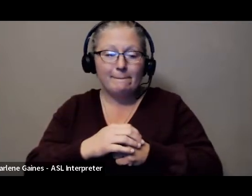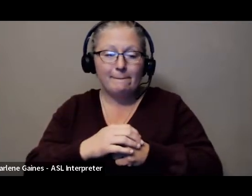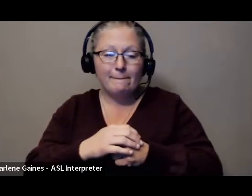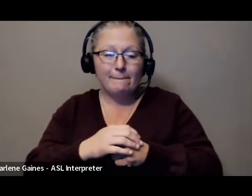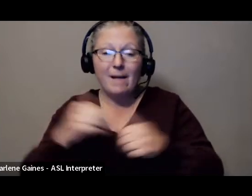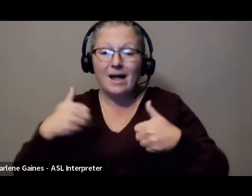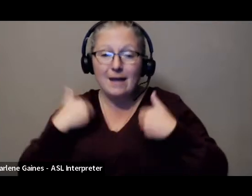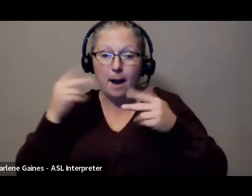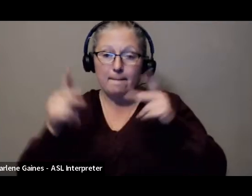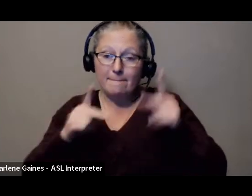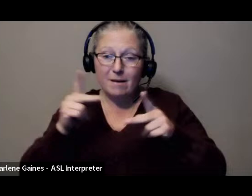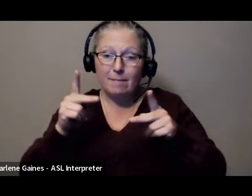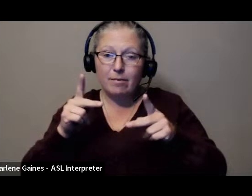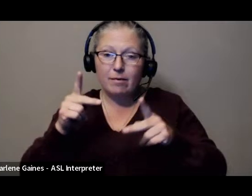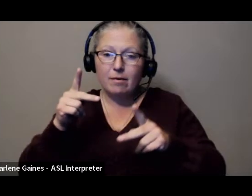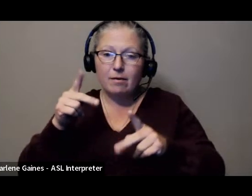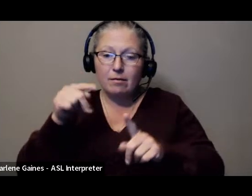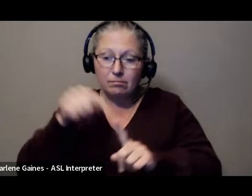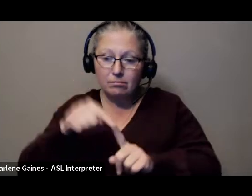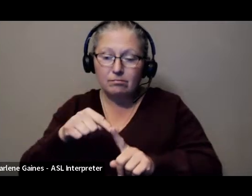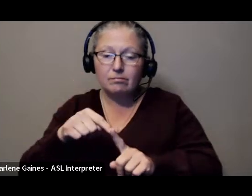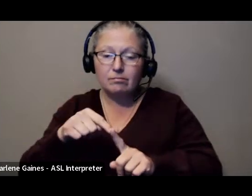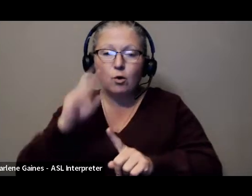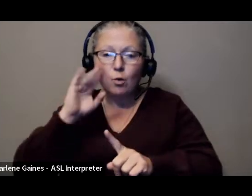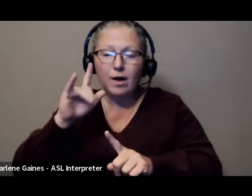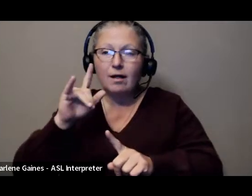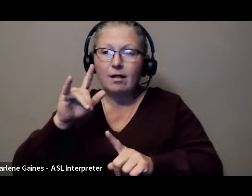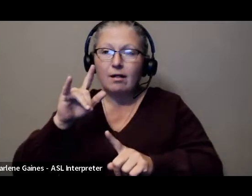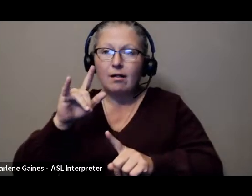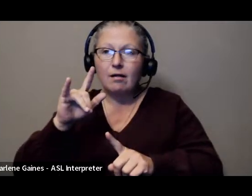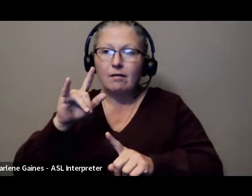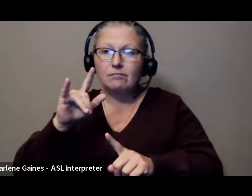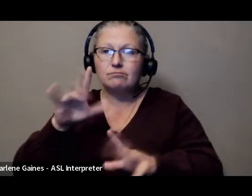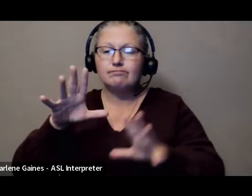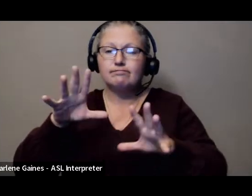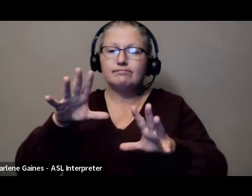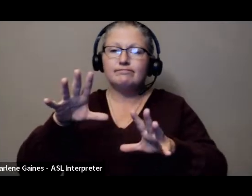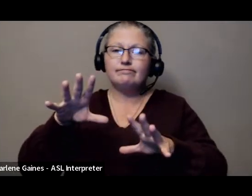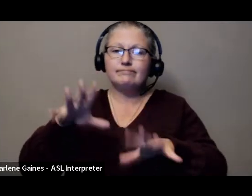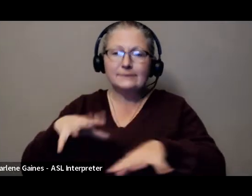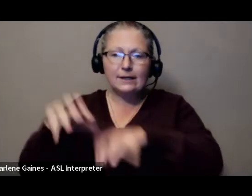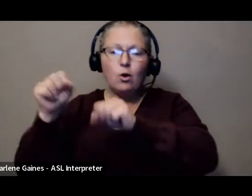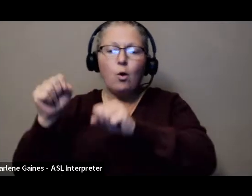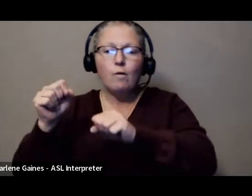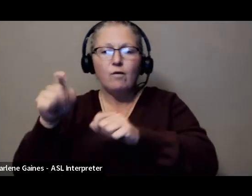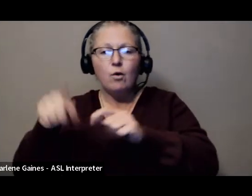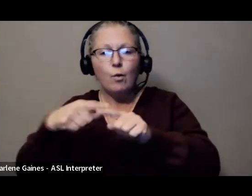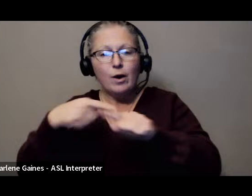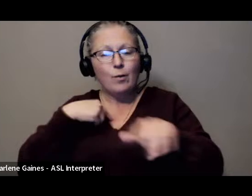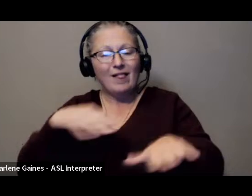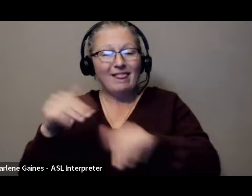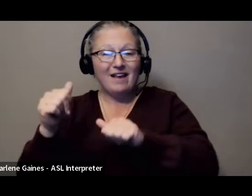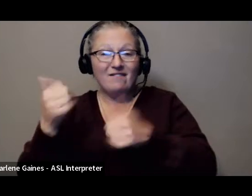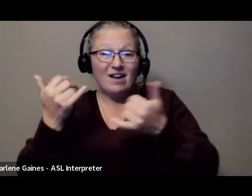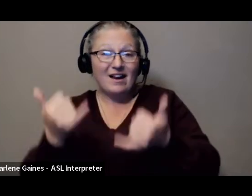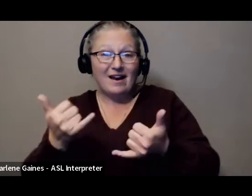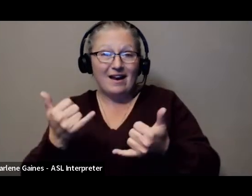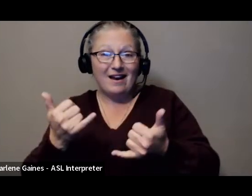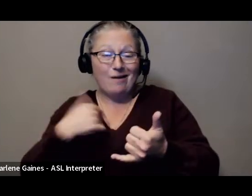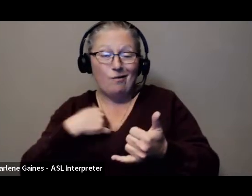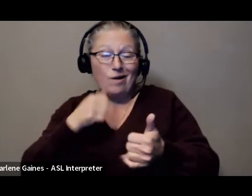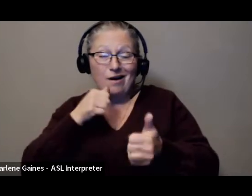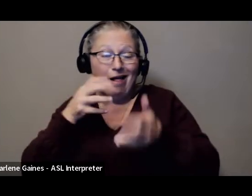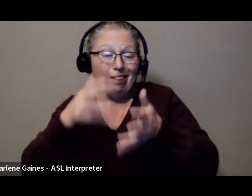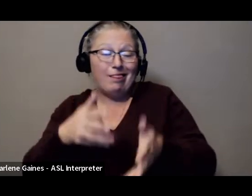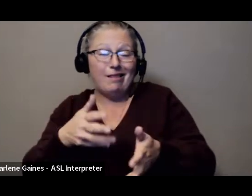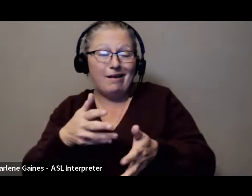Our young people are the ones who will inherit what we leave. And right now, it doesn't look like we're leaving anything good.